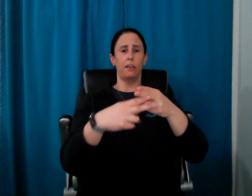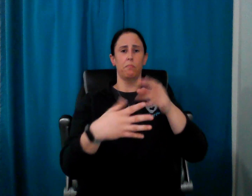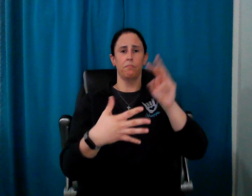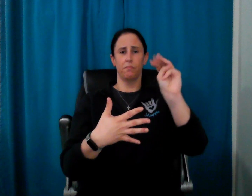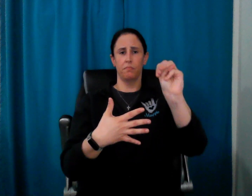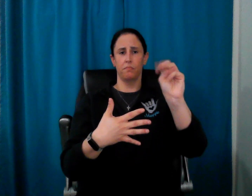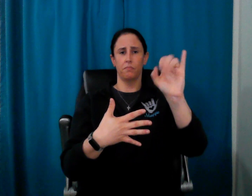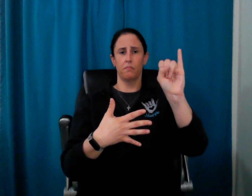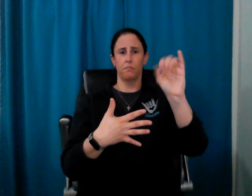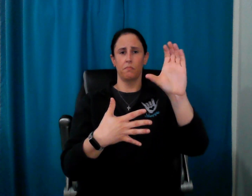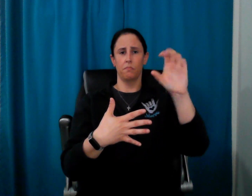name,